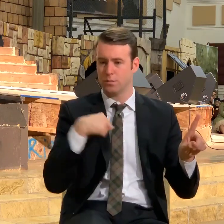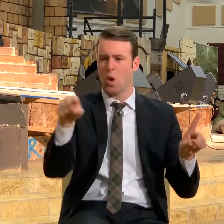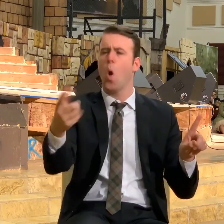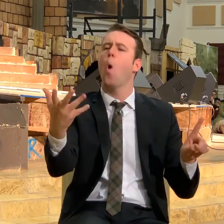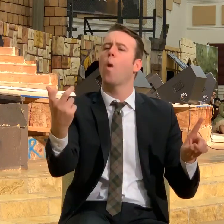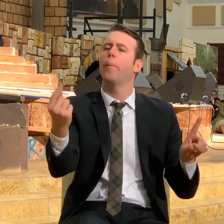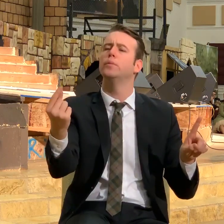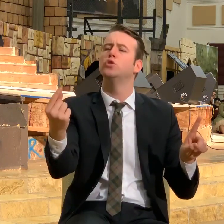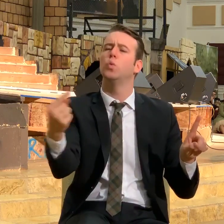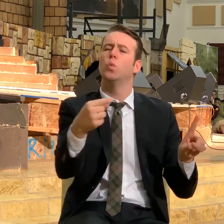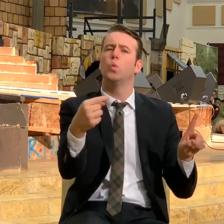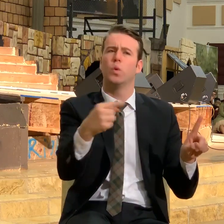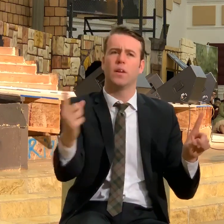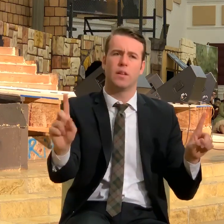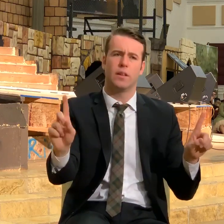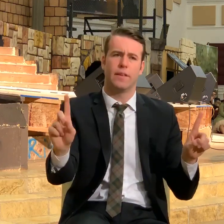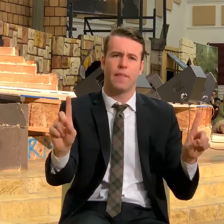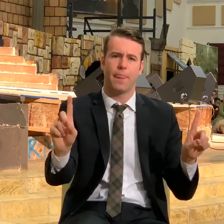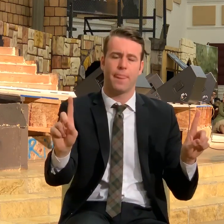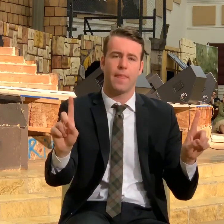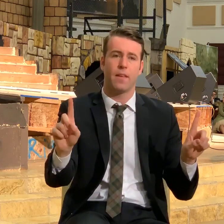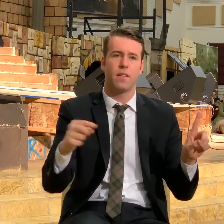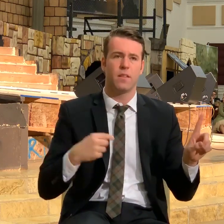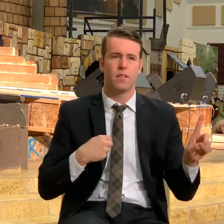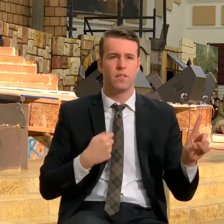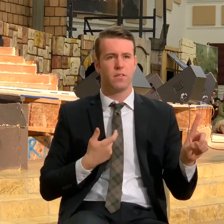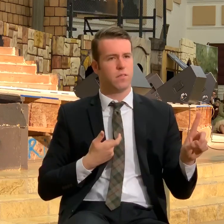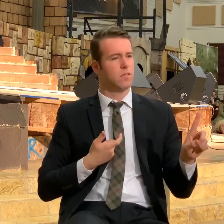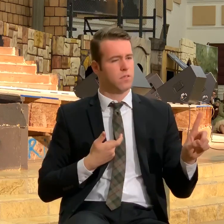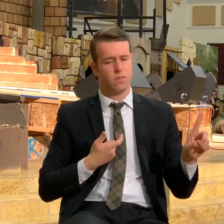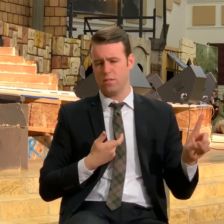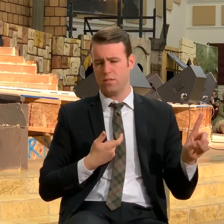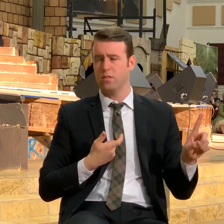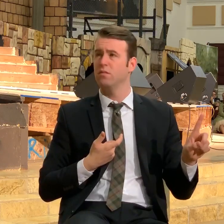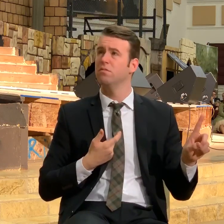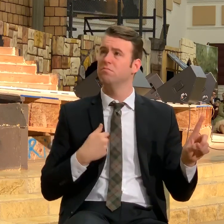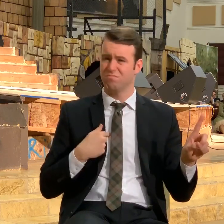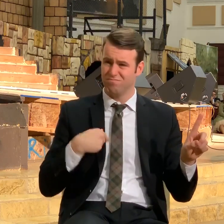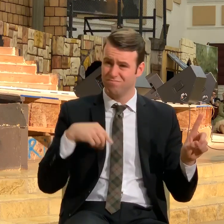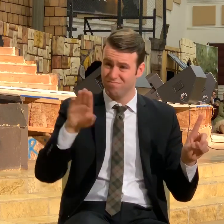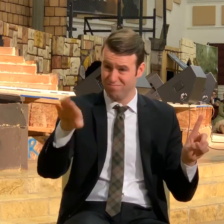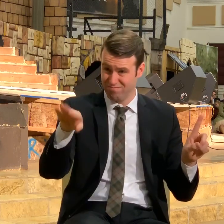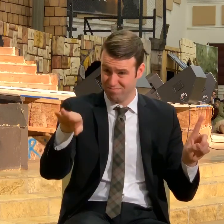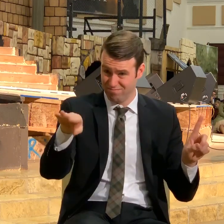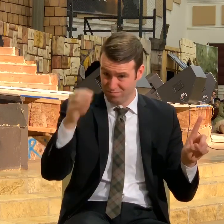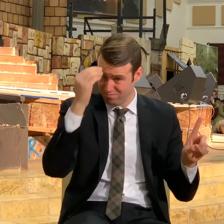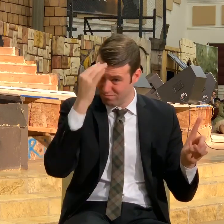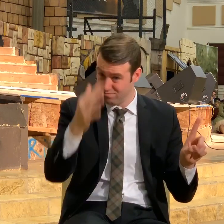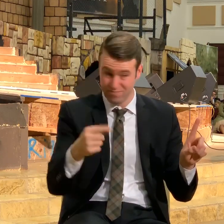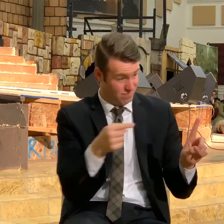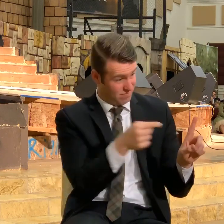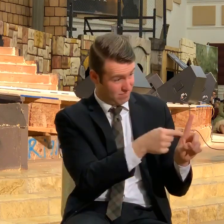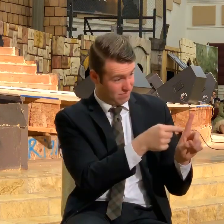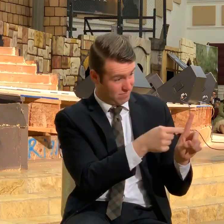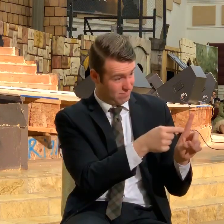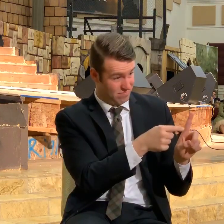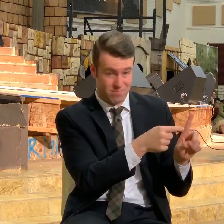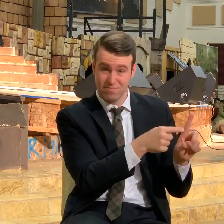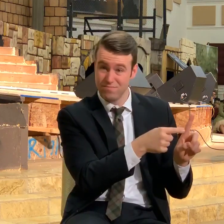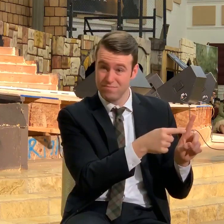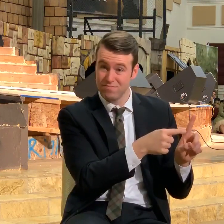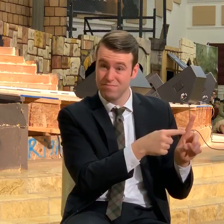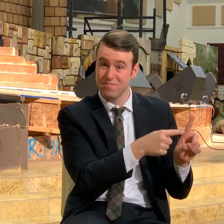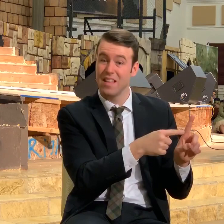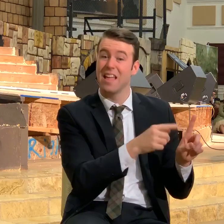this situation?" And I felt like God gave me an answer, and I told him, I said, you know what? That issue is